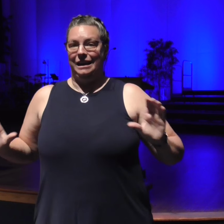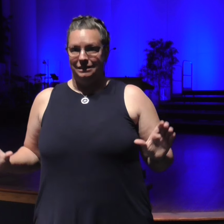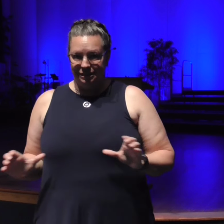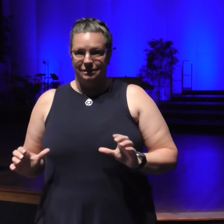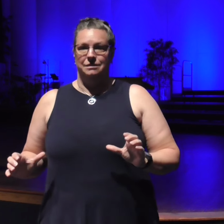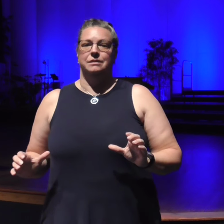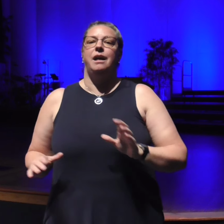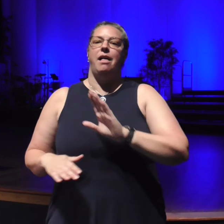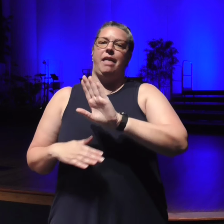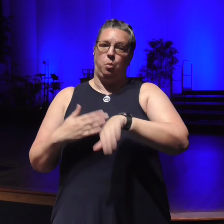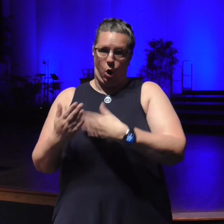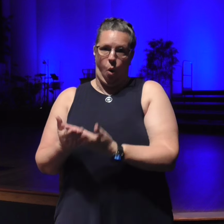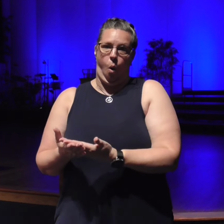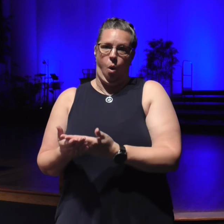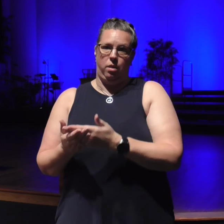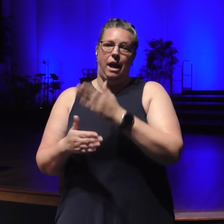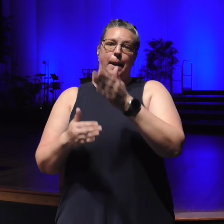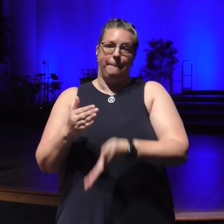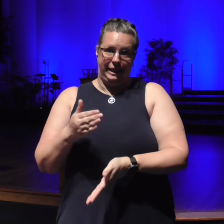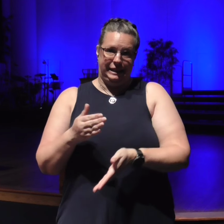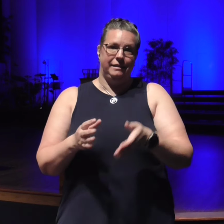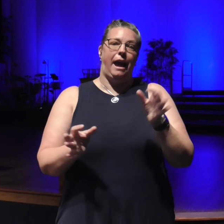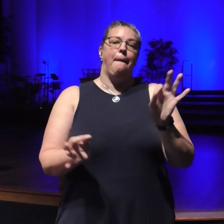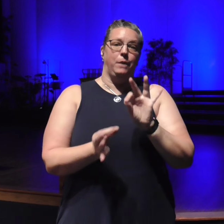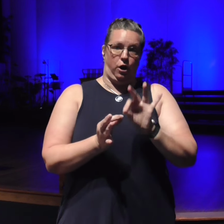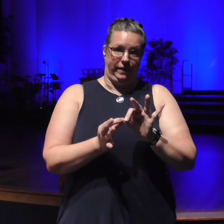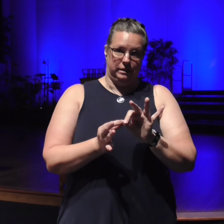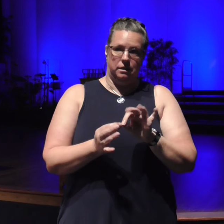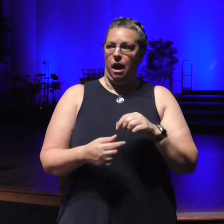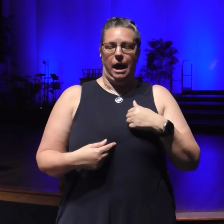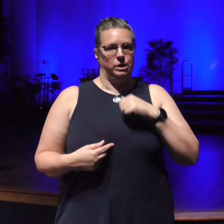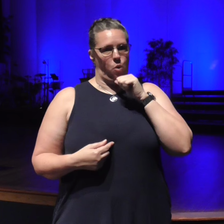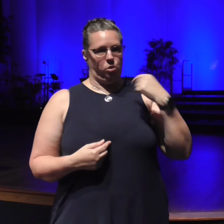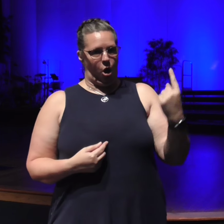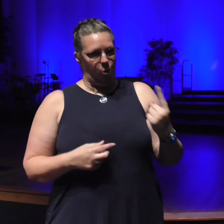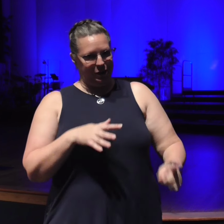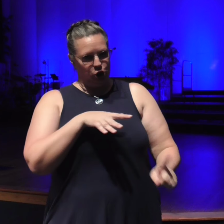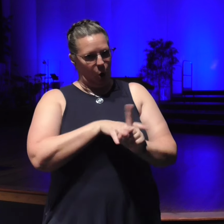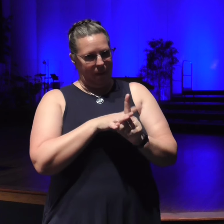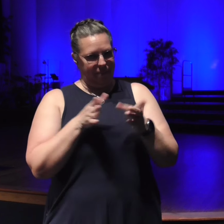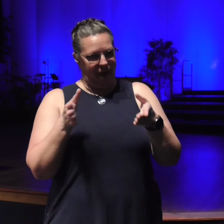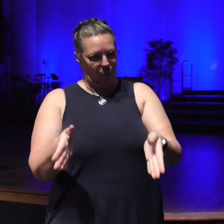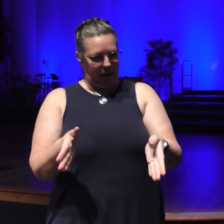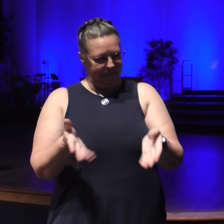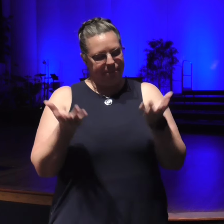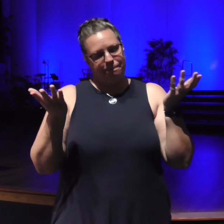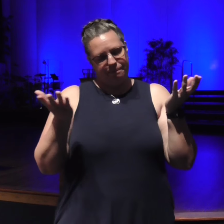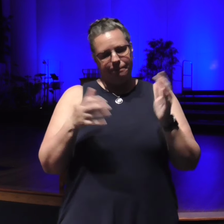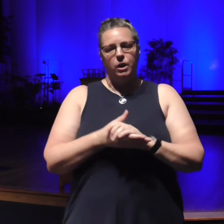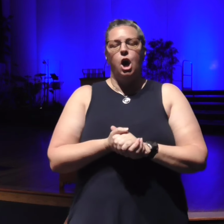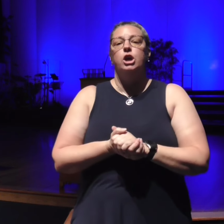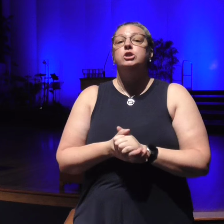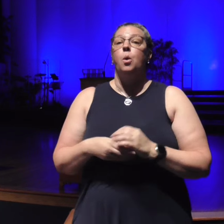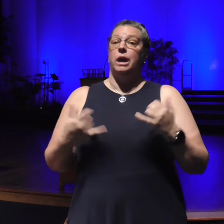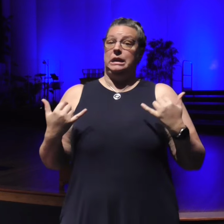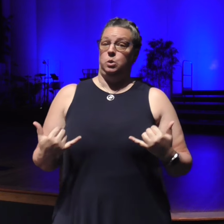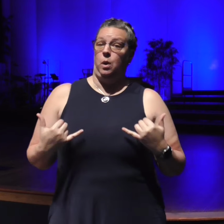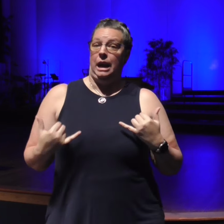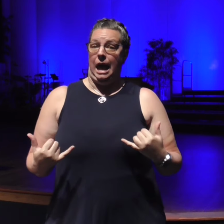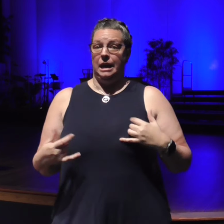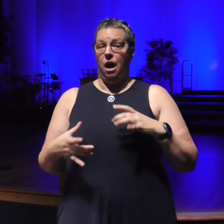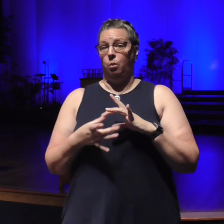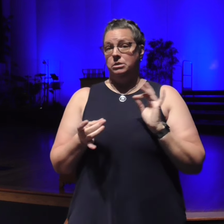and perfect. I don't know about you, but I don't always show up that way. And so what I'm going to do today is